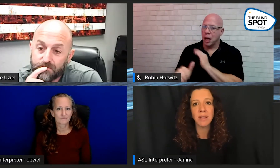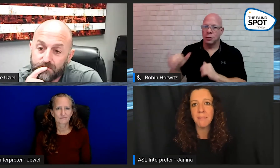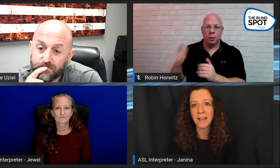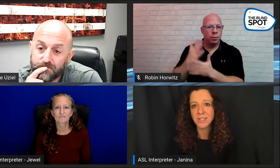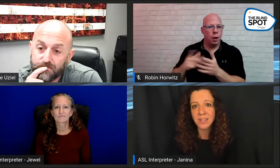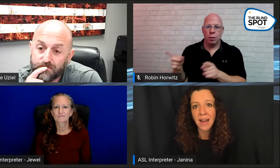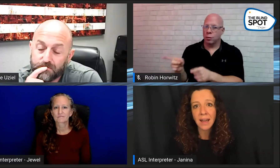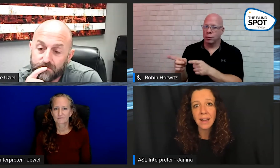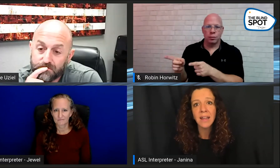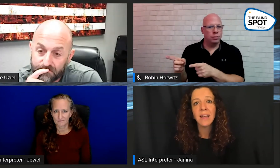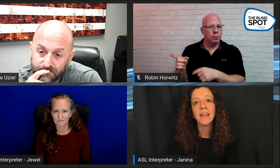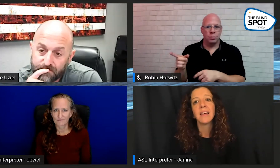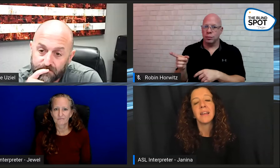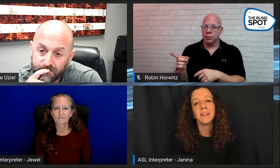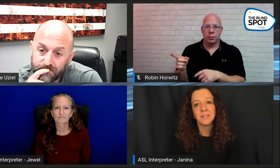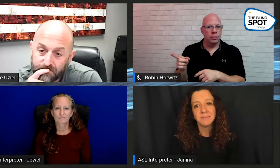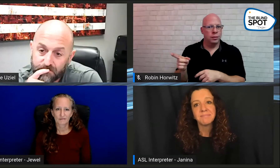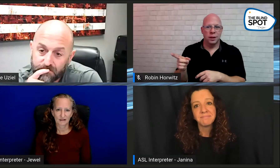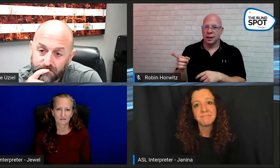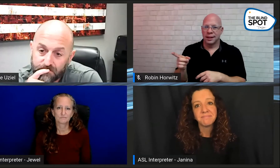haven't really mastered that.